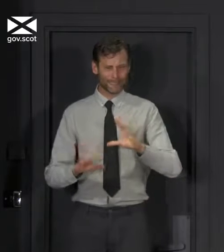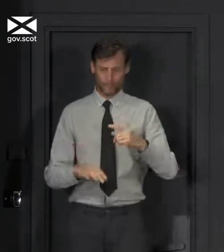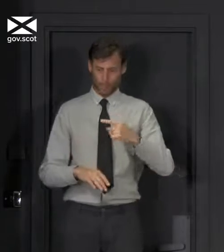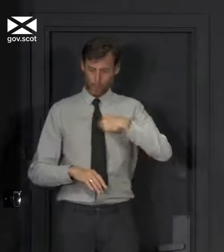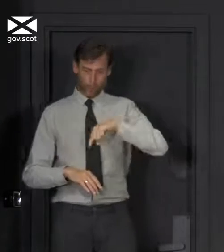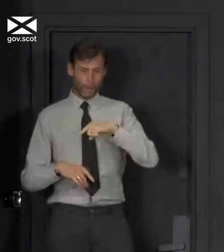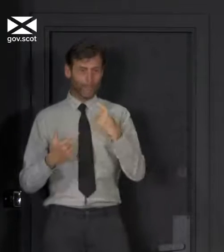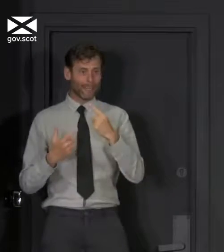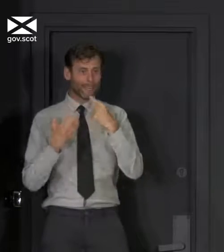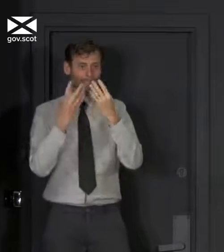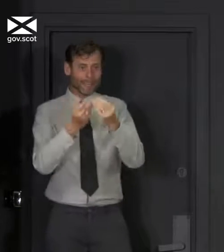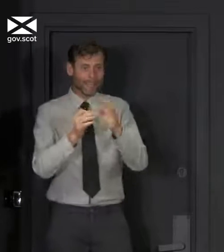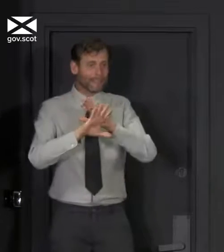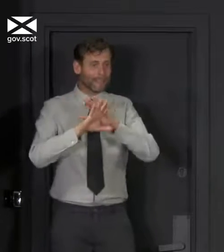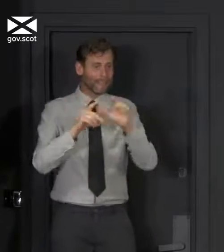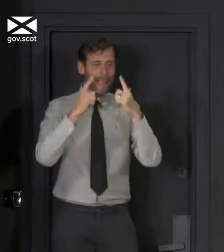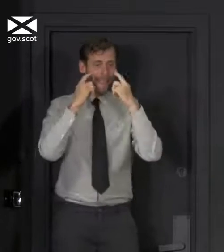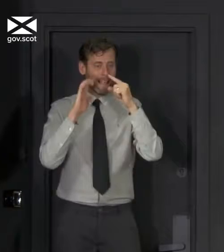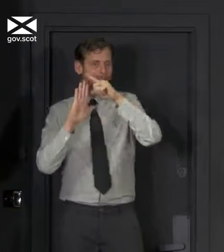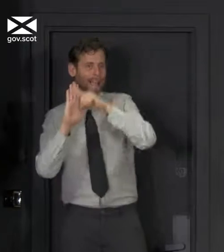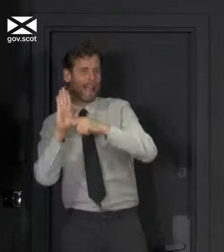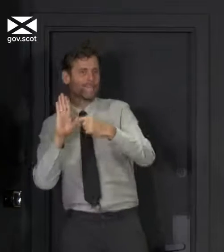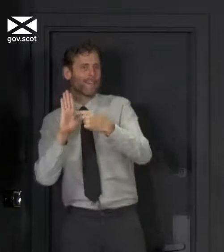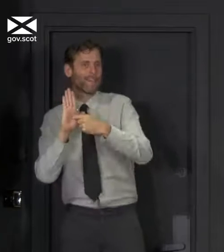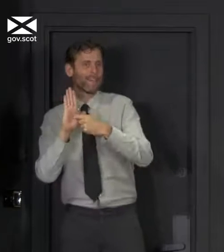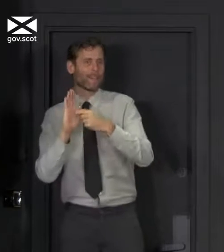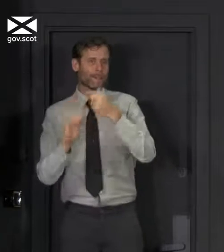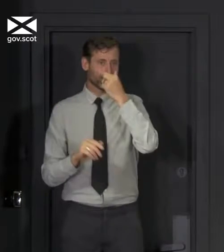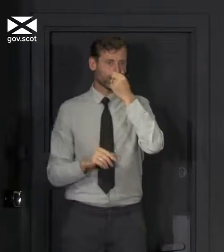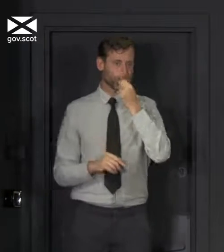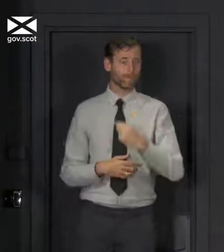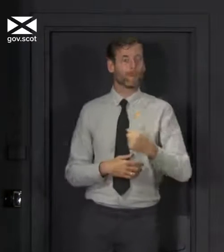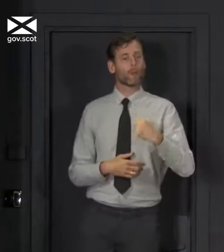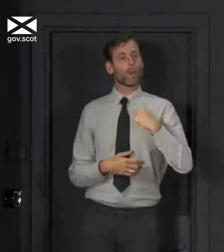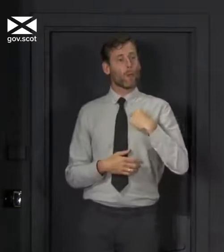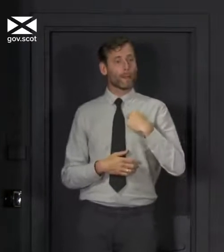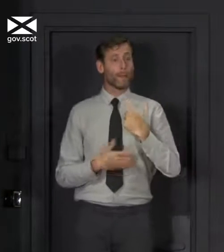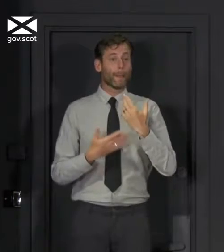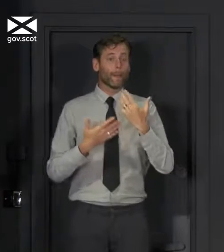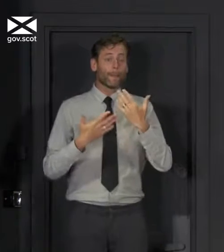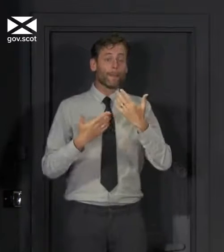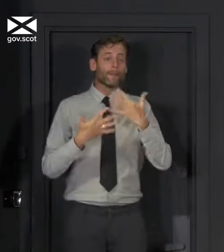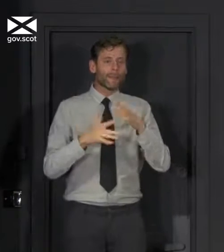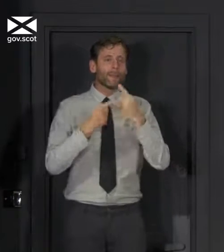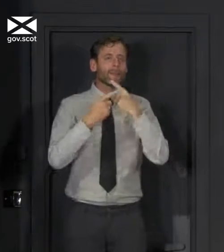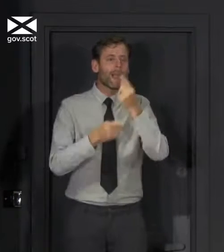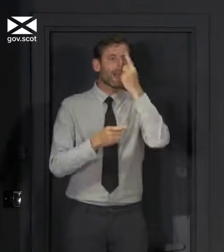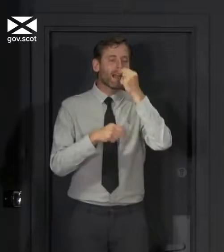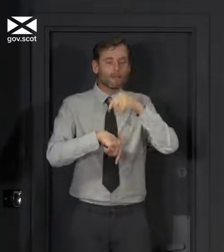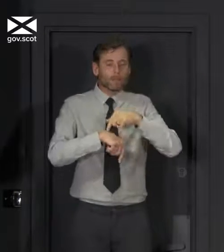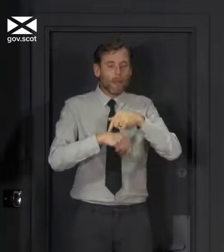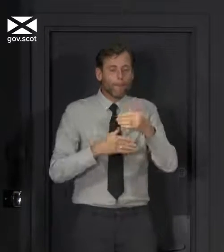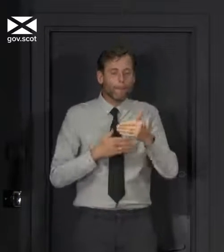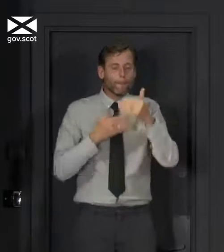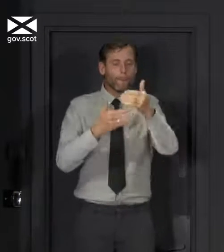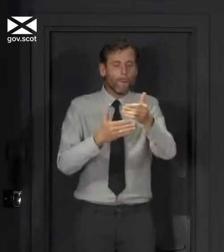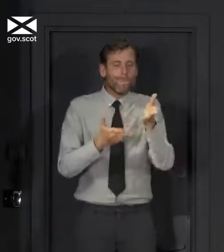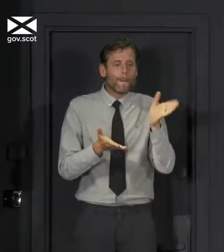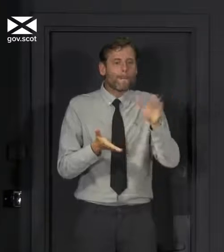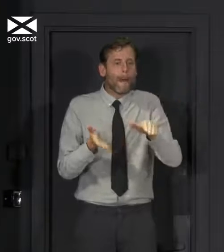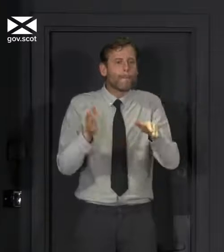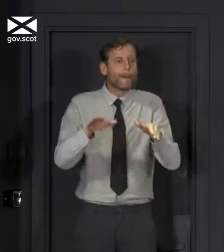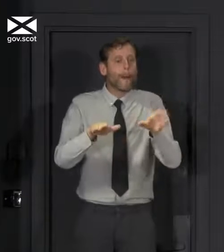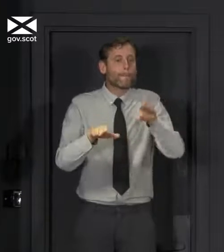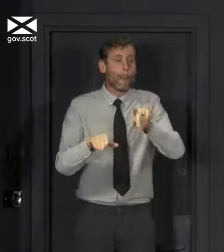restrictions remain in place. The reason we've been able to start emerging from lockdown is because all of us together